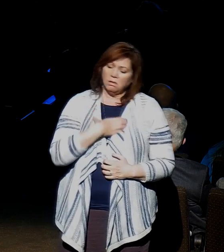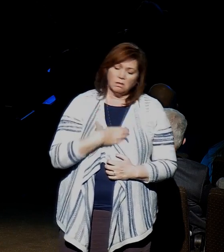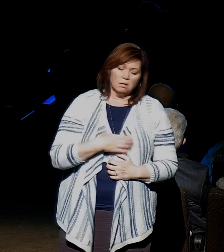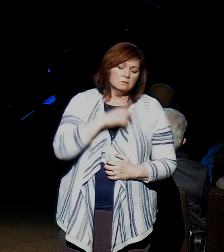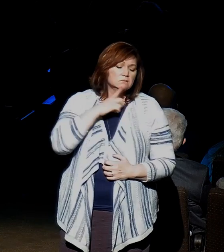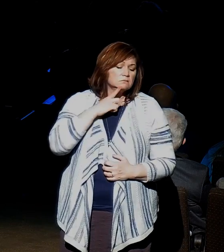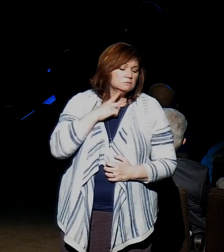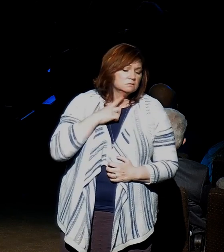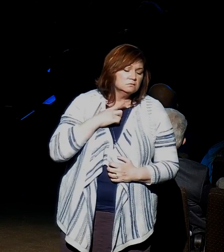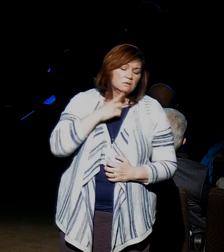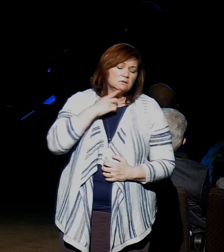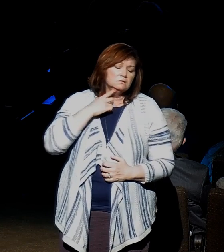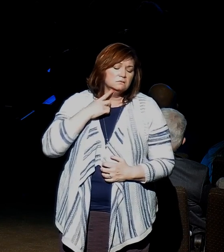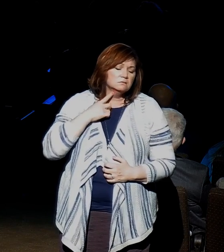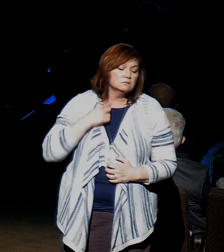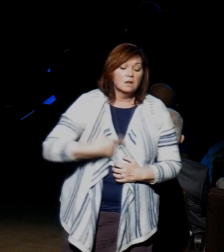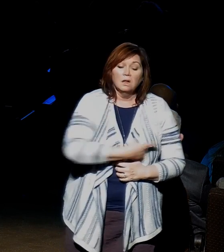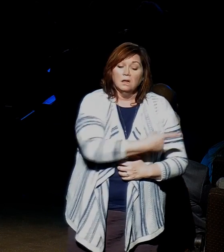that Jesus